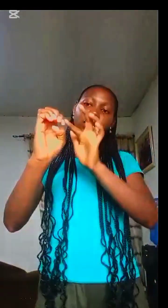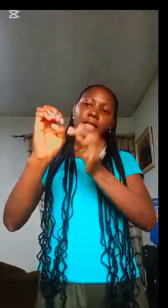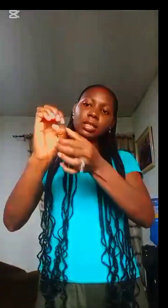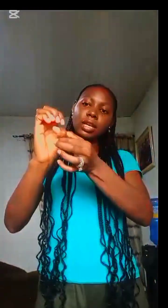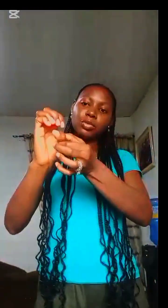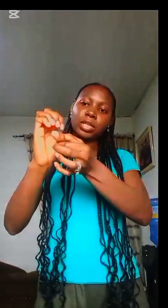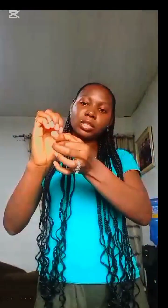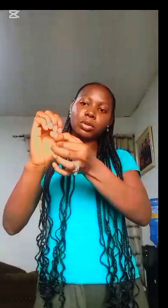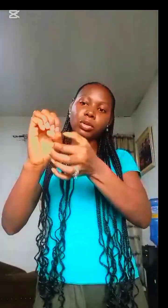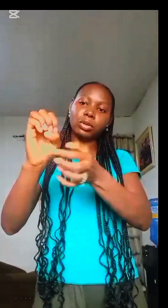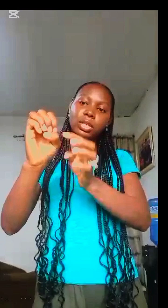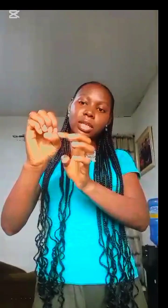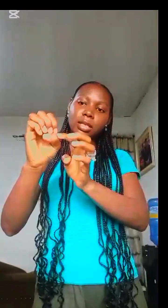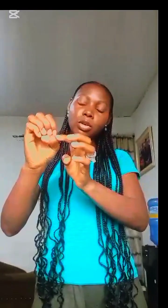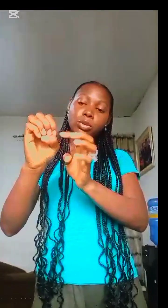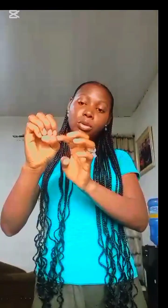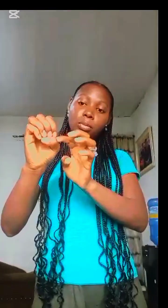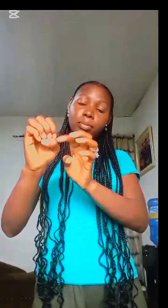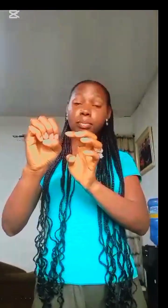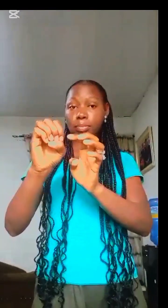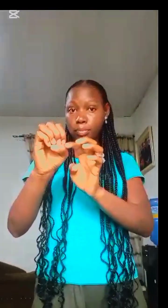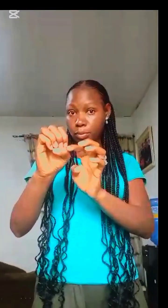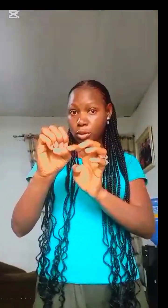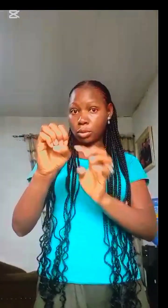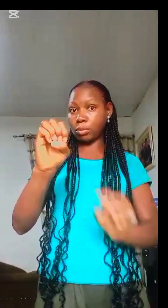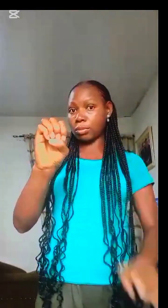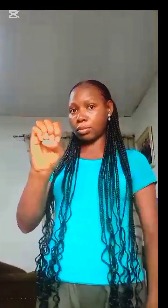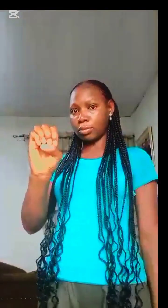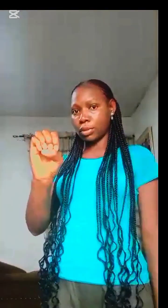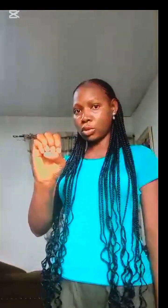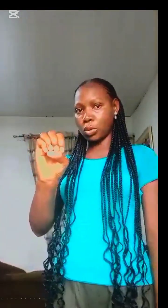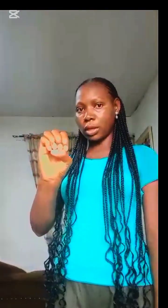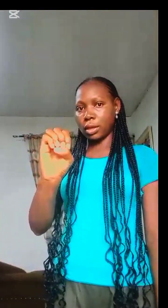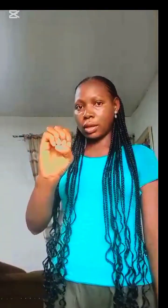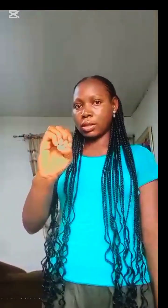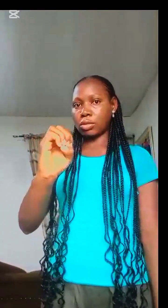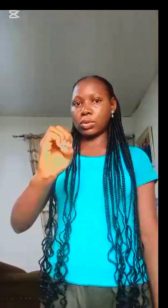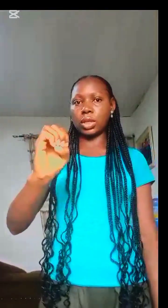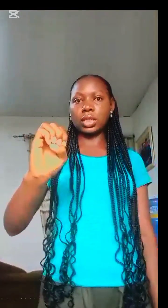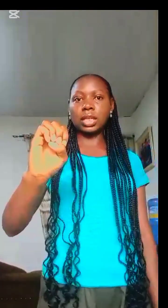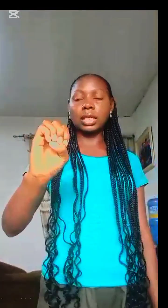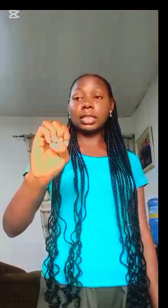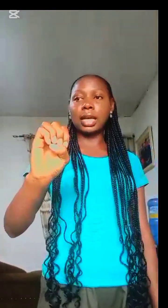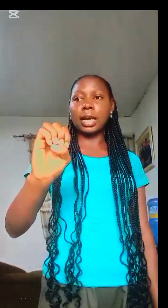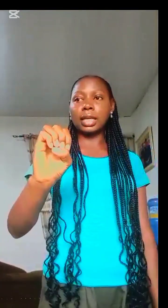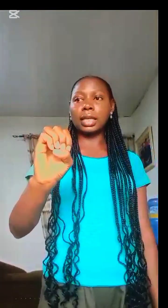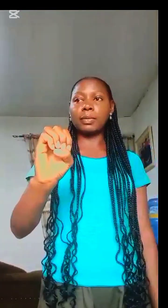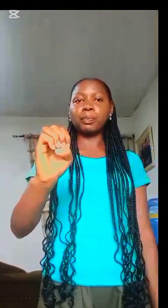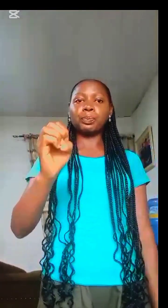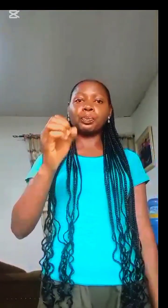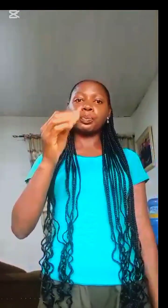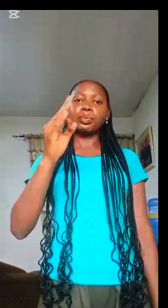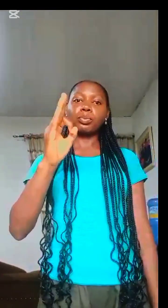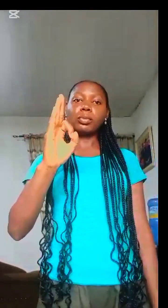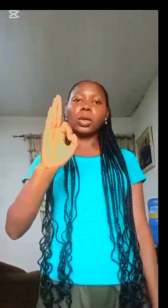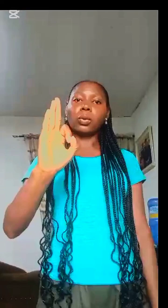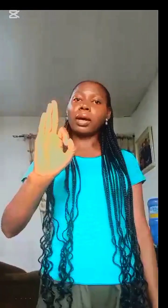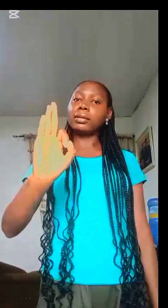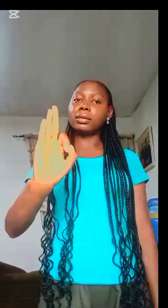fingers resting on your thumb this way, this represents letter E. While